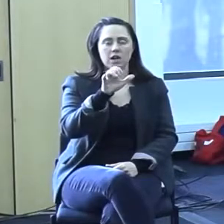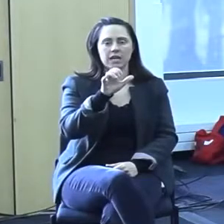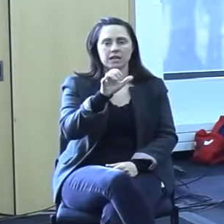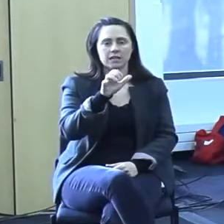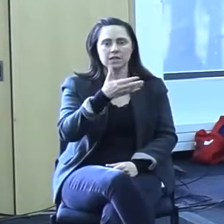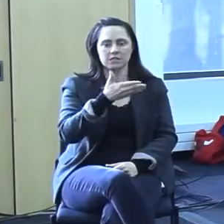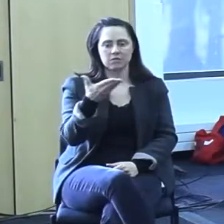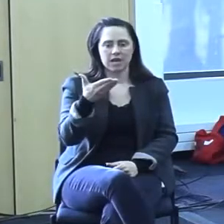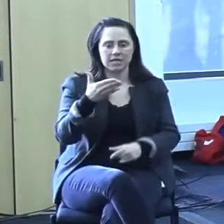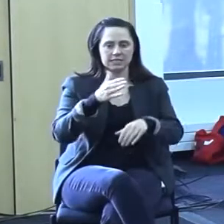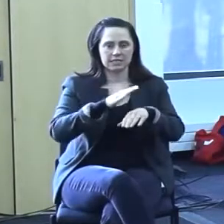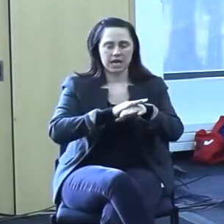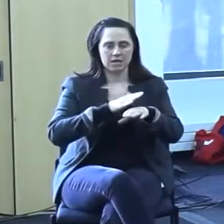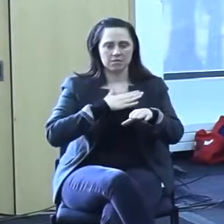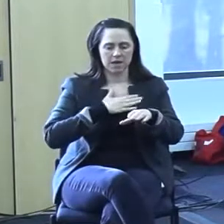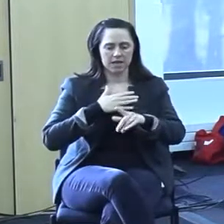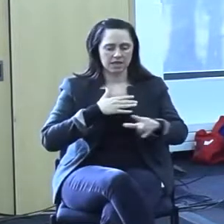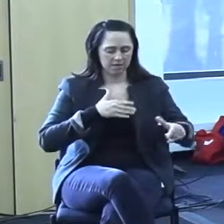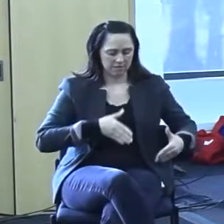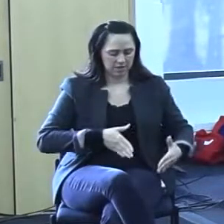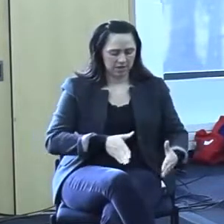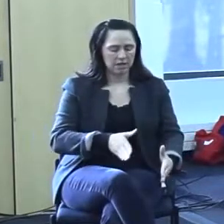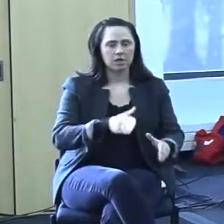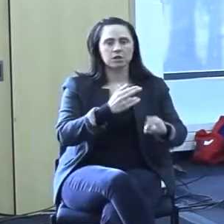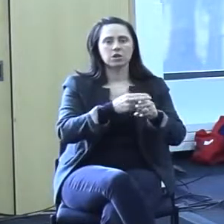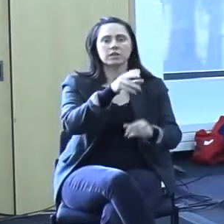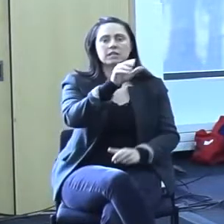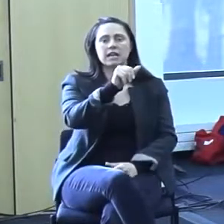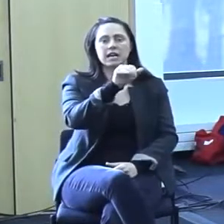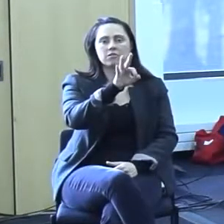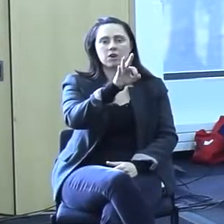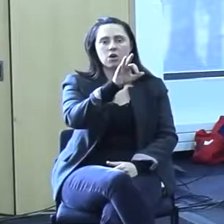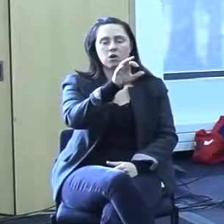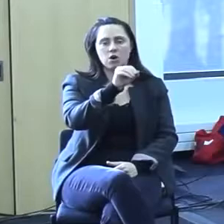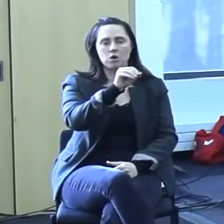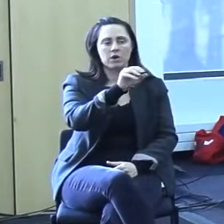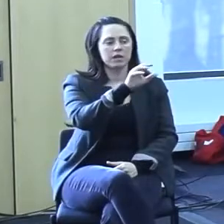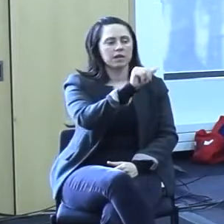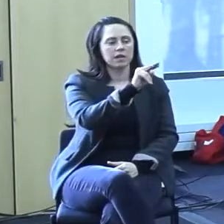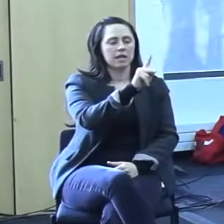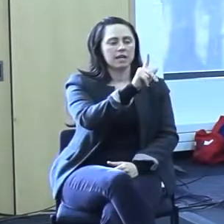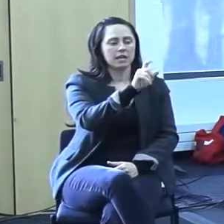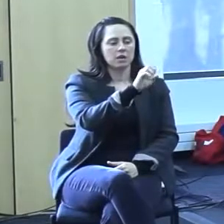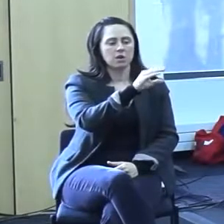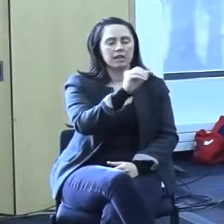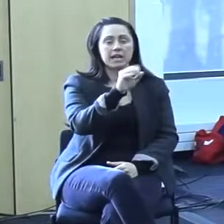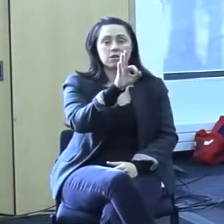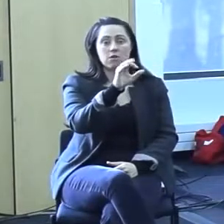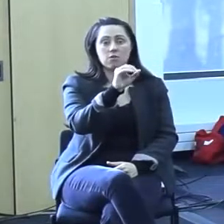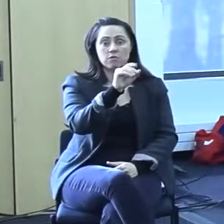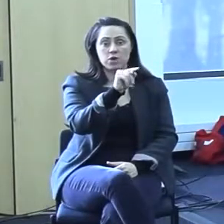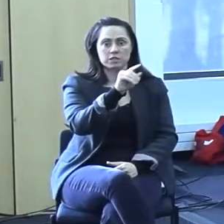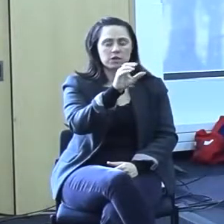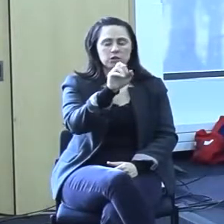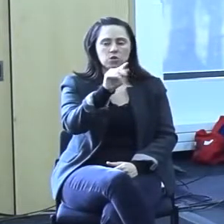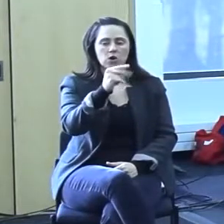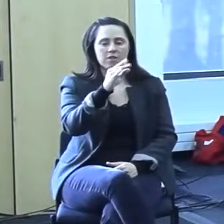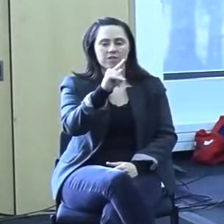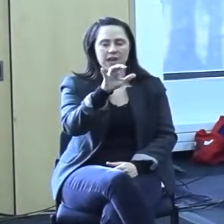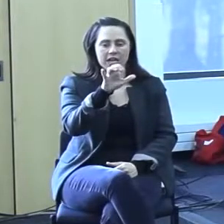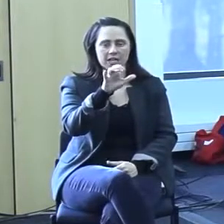left leg. It's called an AFO, ankle and foot orthotic, which helps me walk. And